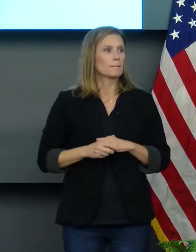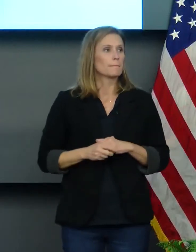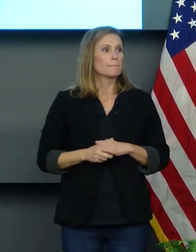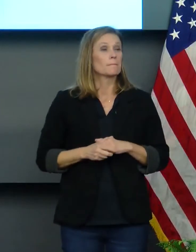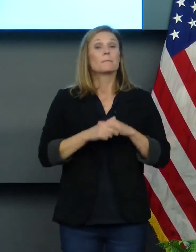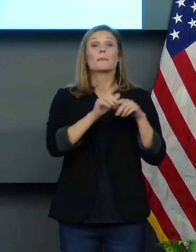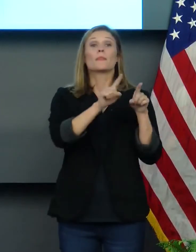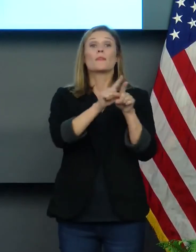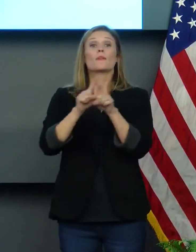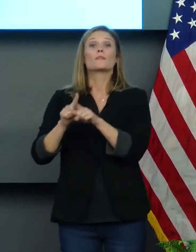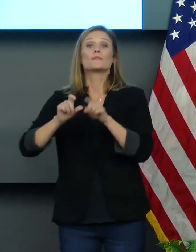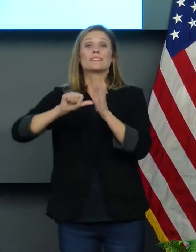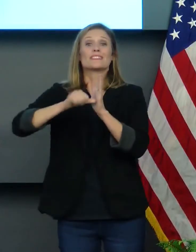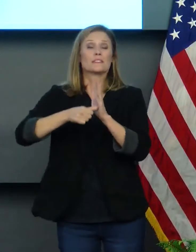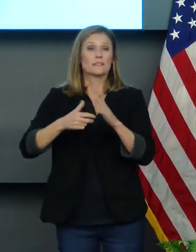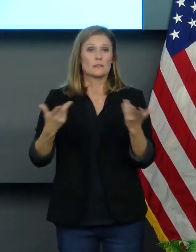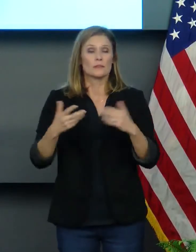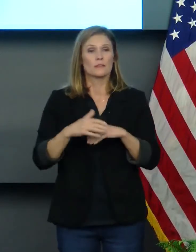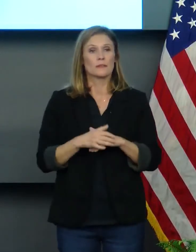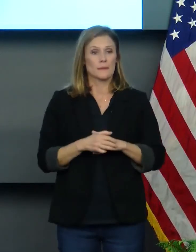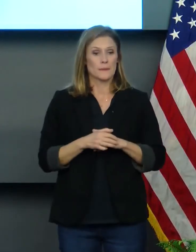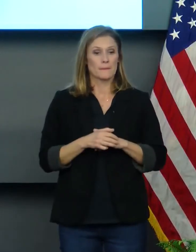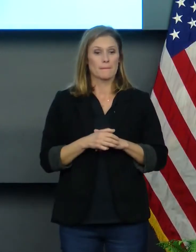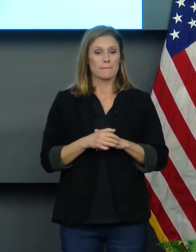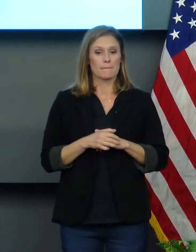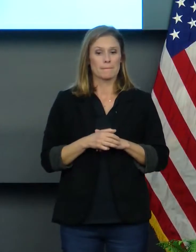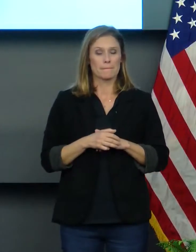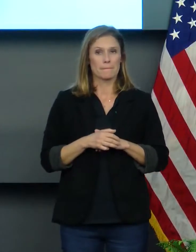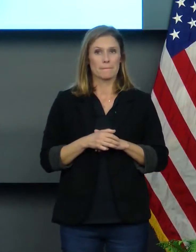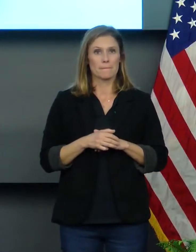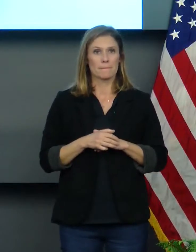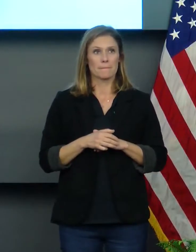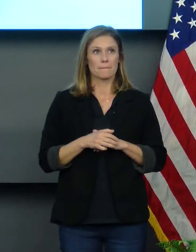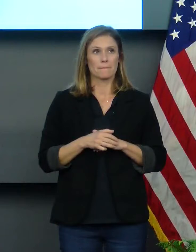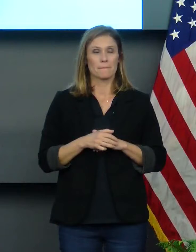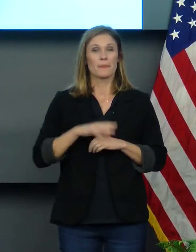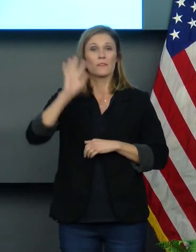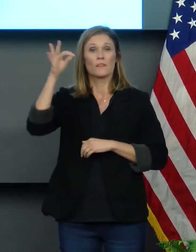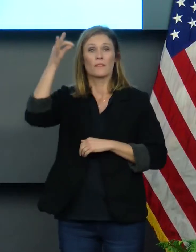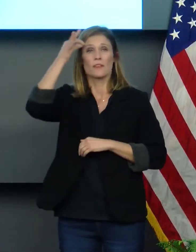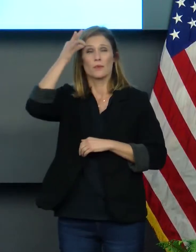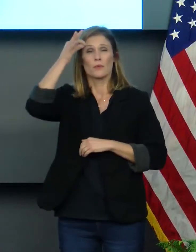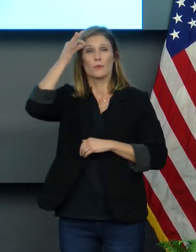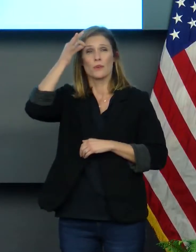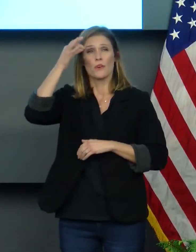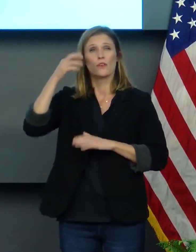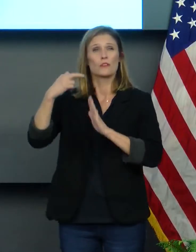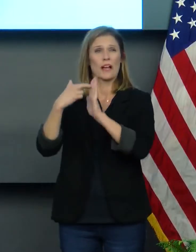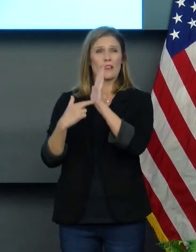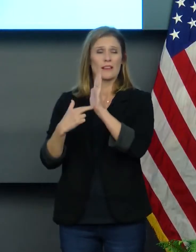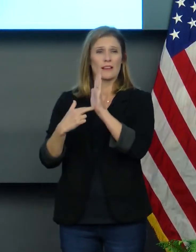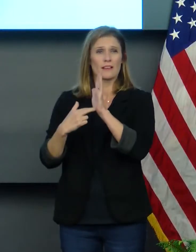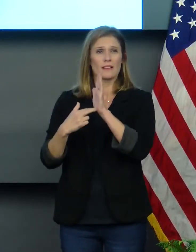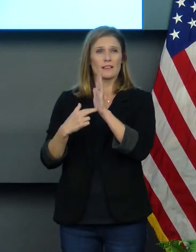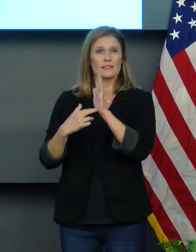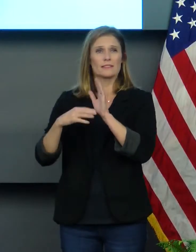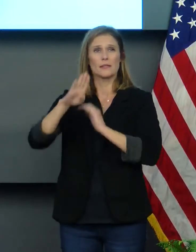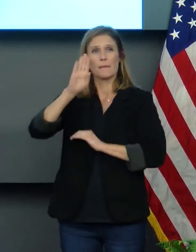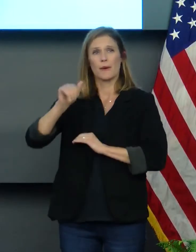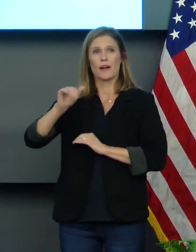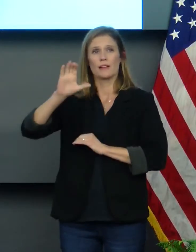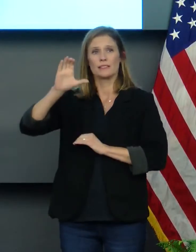I also want to point out that there are now, per federal guidelines by